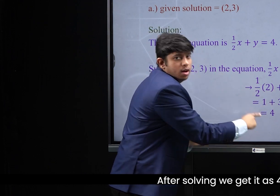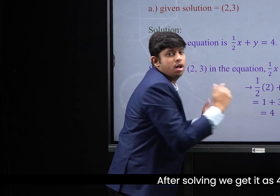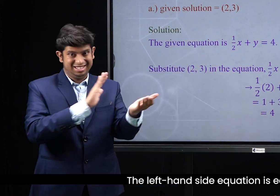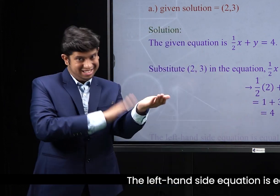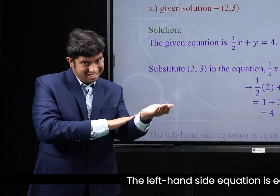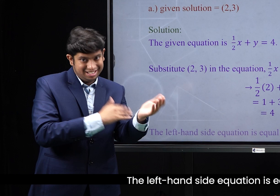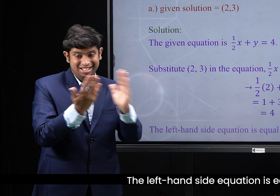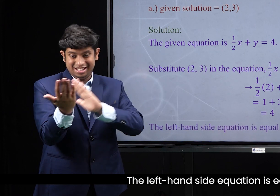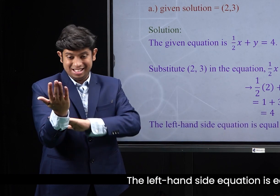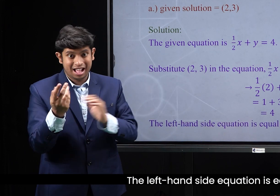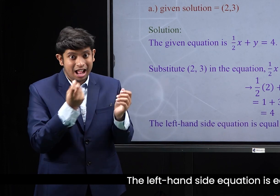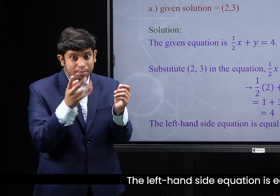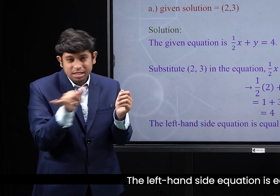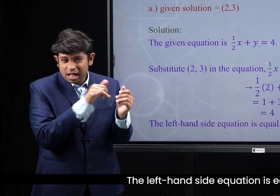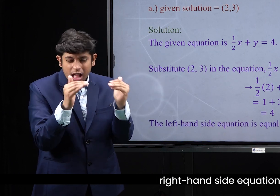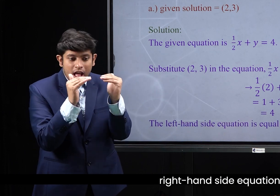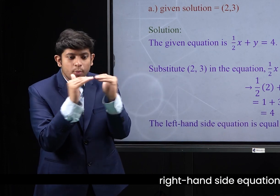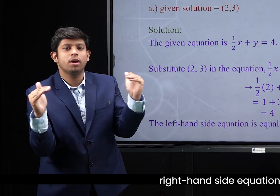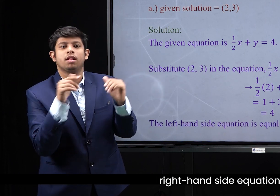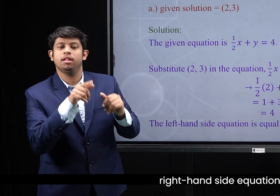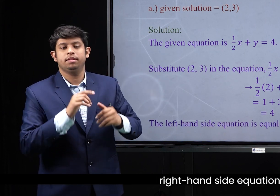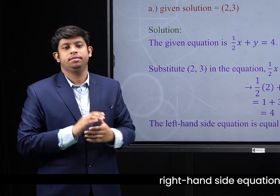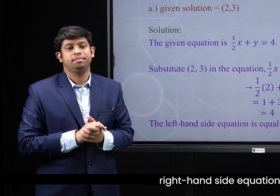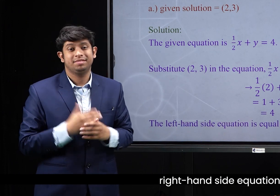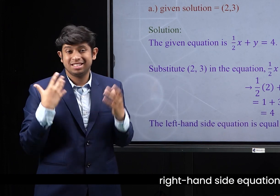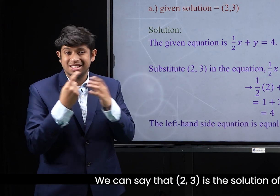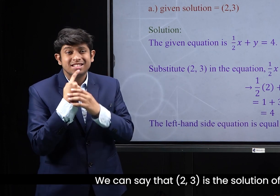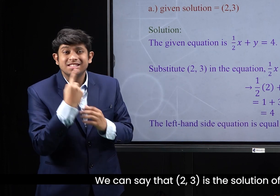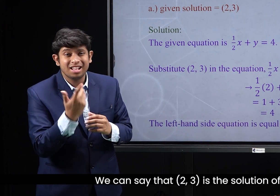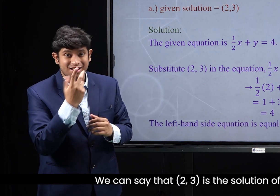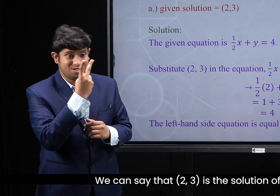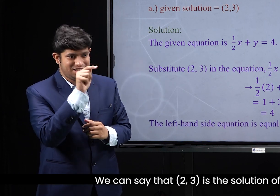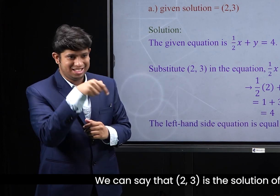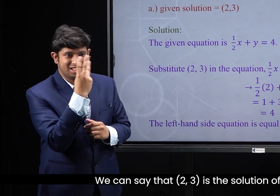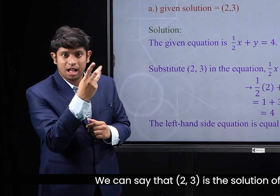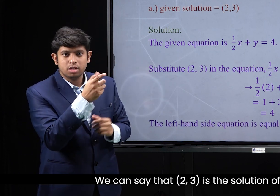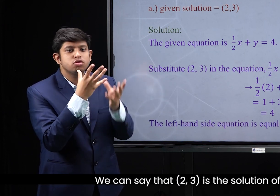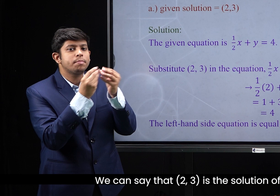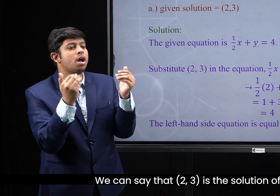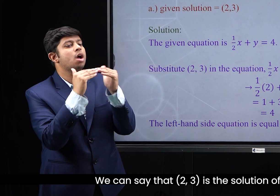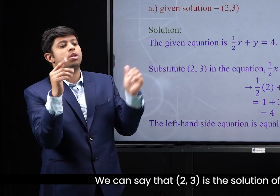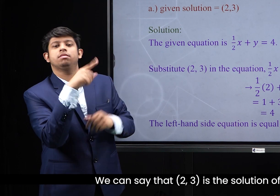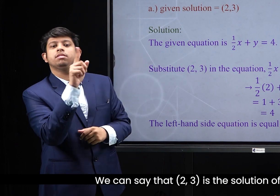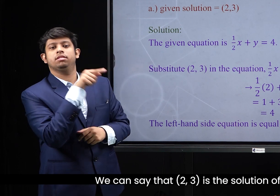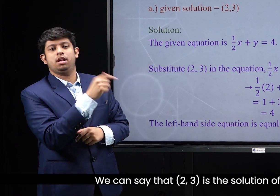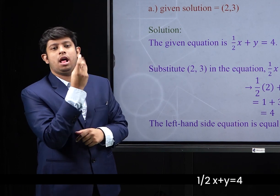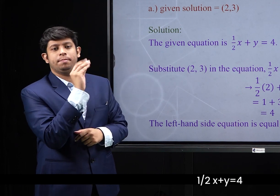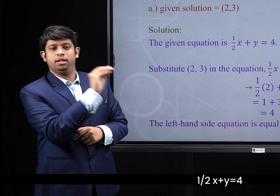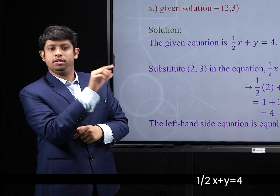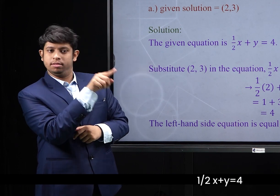The left hand side equation is equal to right hand side equation. We can say that 2, 3 is the solution of the equation 1 by 2x plus y